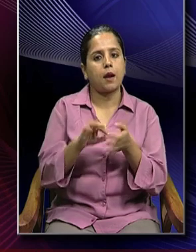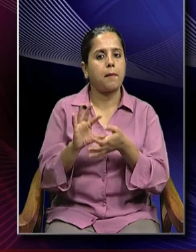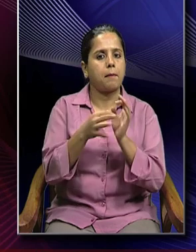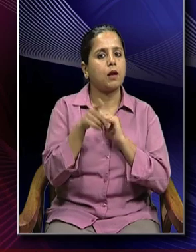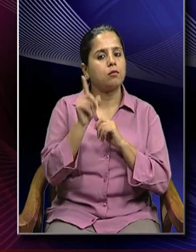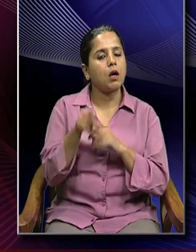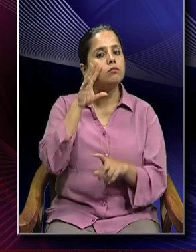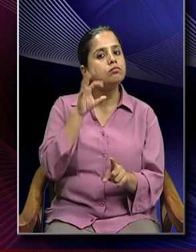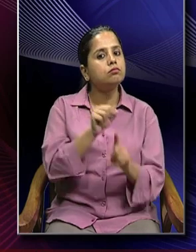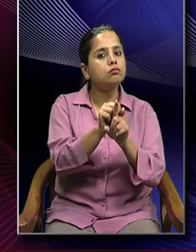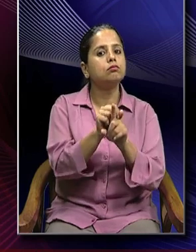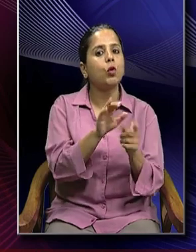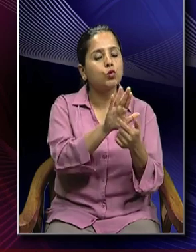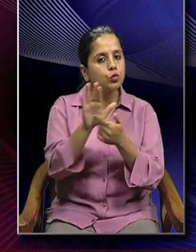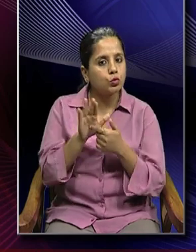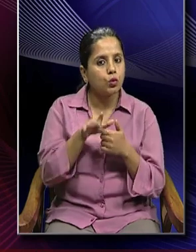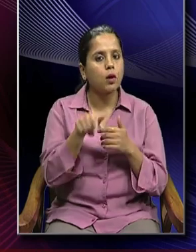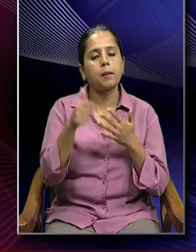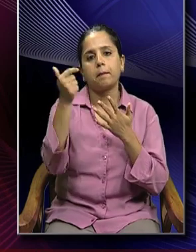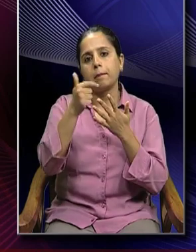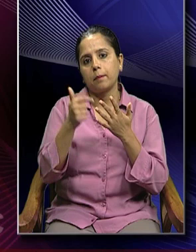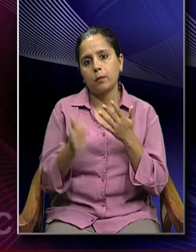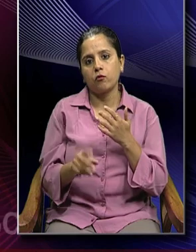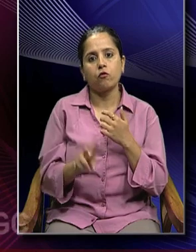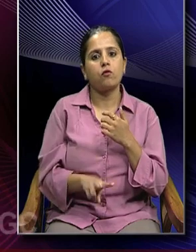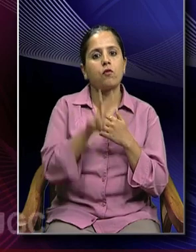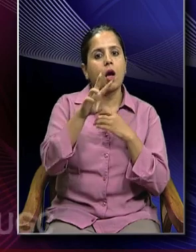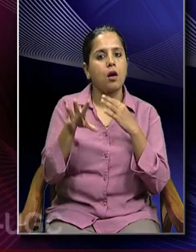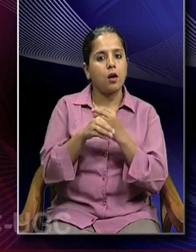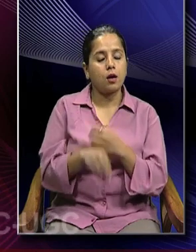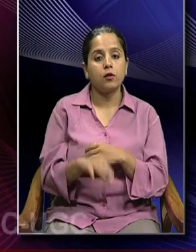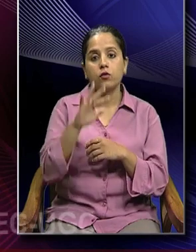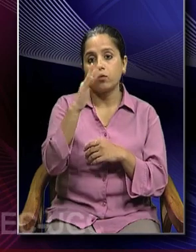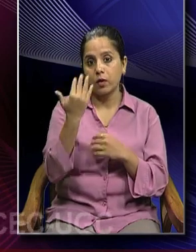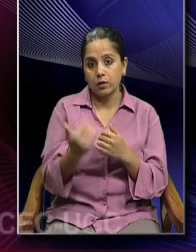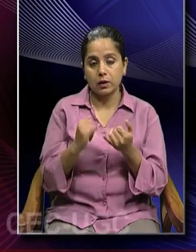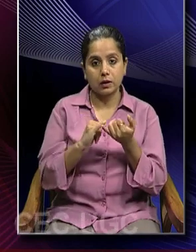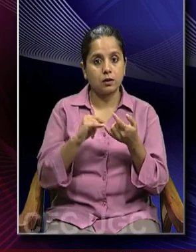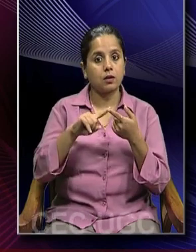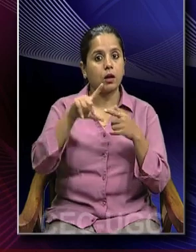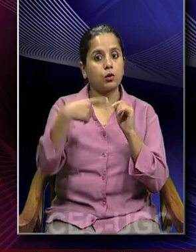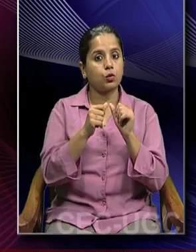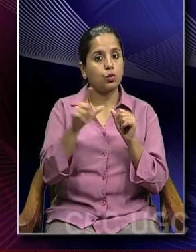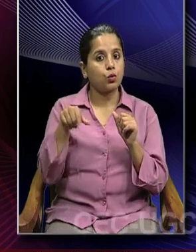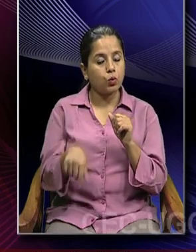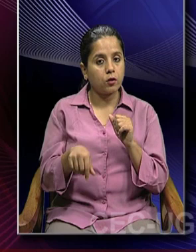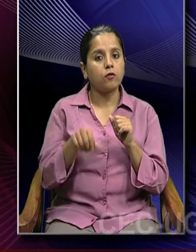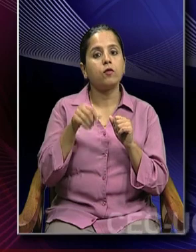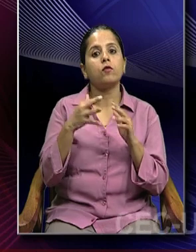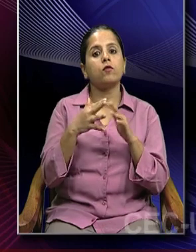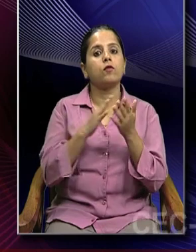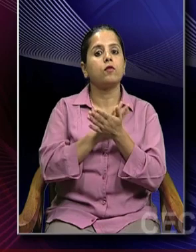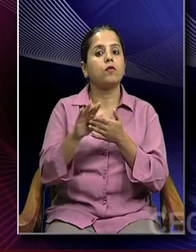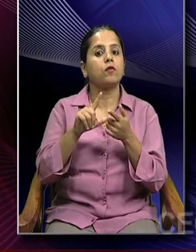identified to highlight the points of value addition. The fifth one is sectoral wheels. Now, when I say sectoral